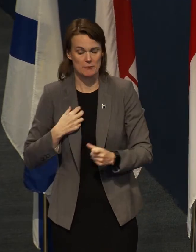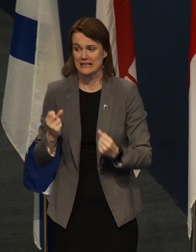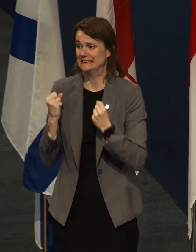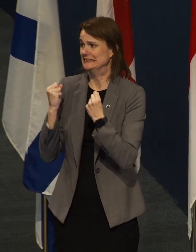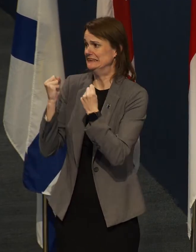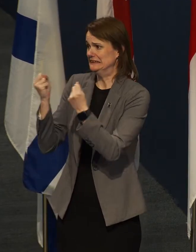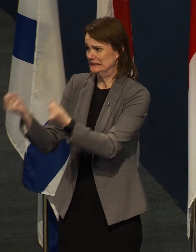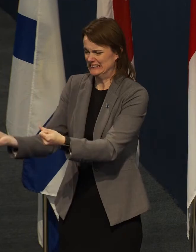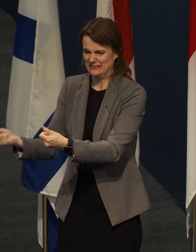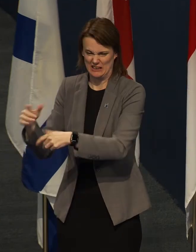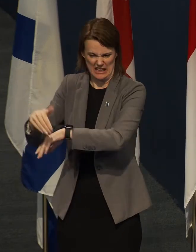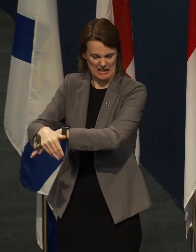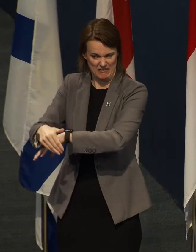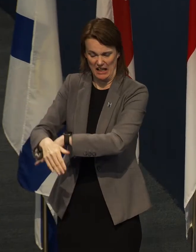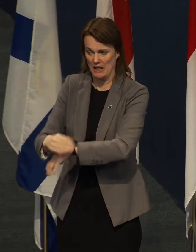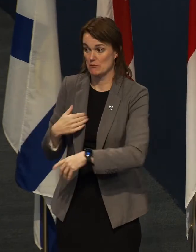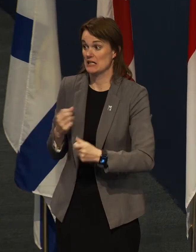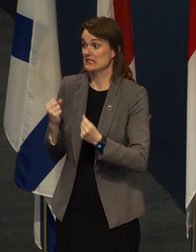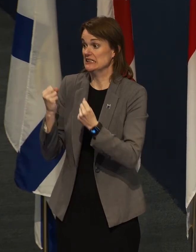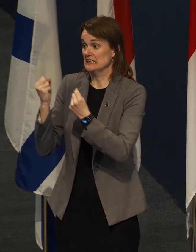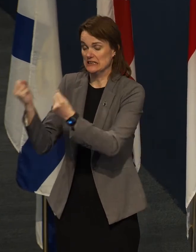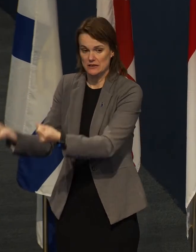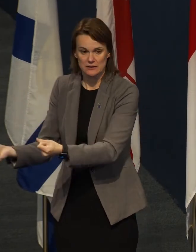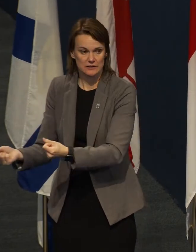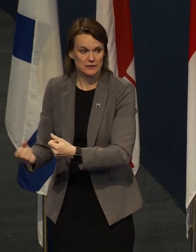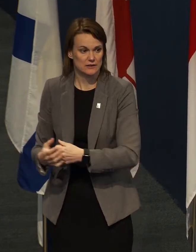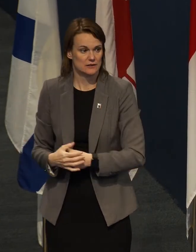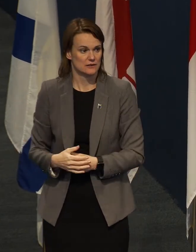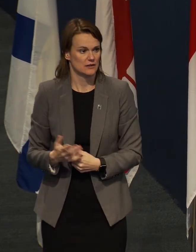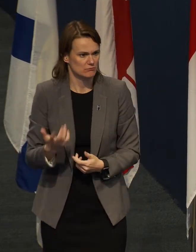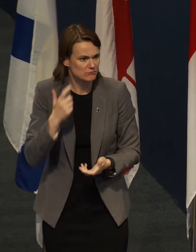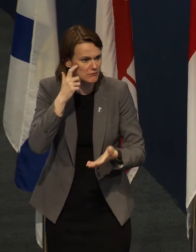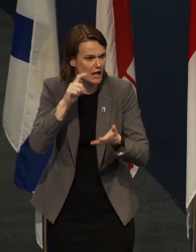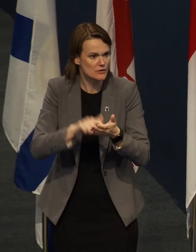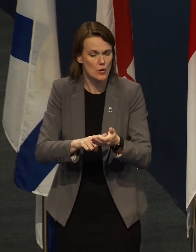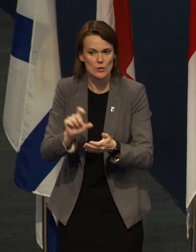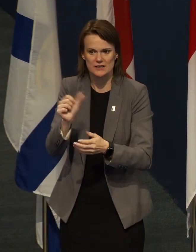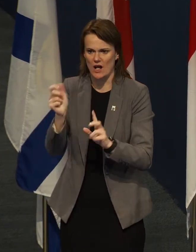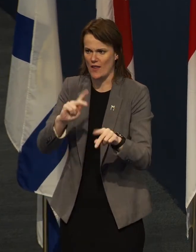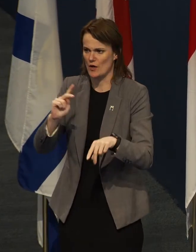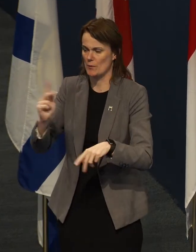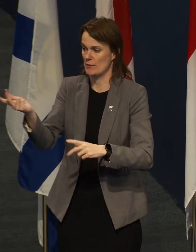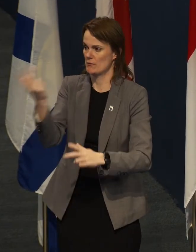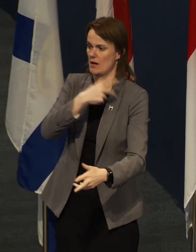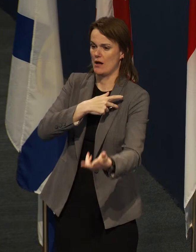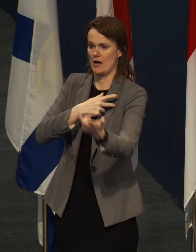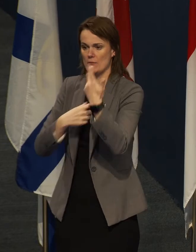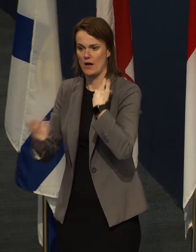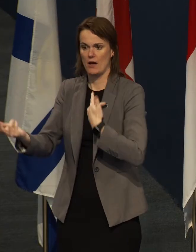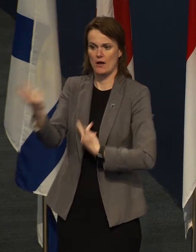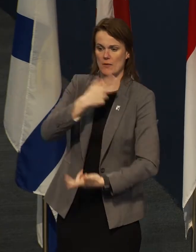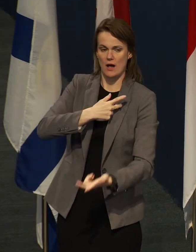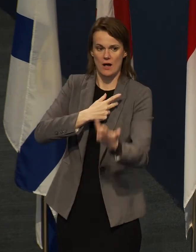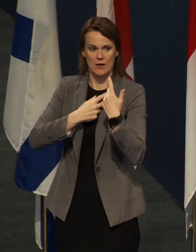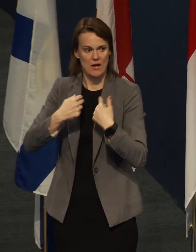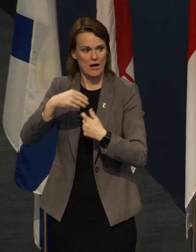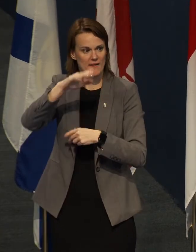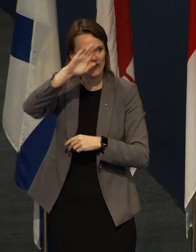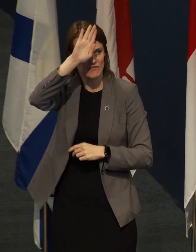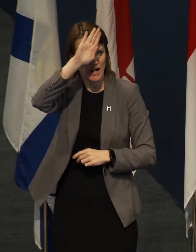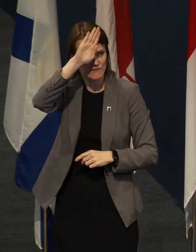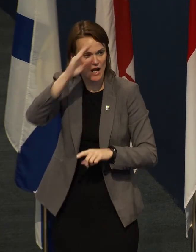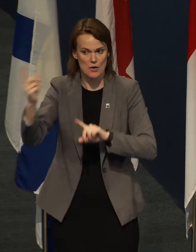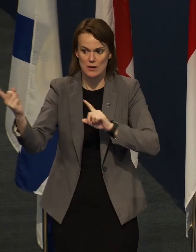told to leave. As I drove away, I was seeing first responders going in the opposite direction towards